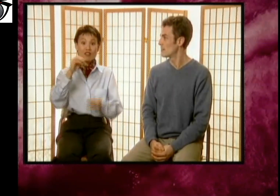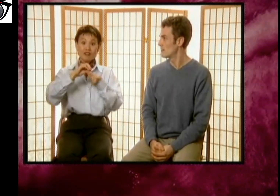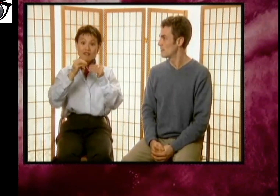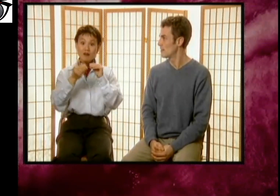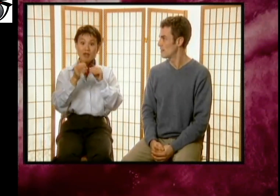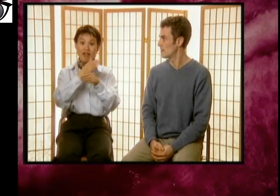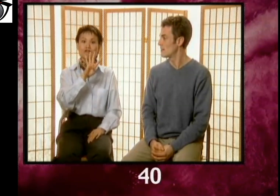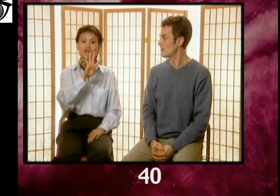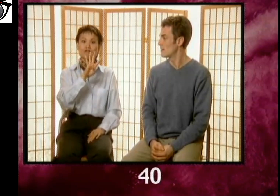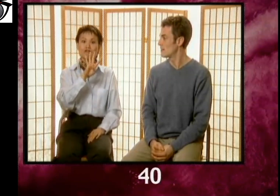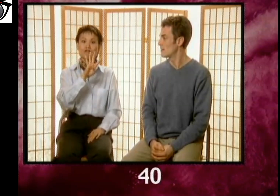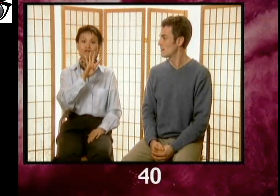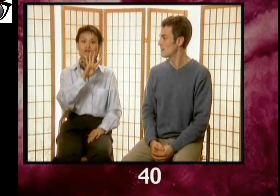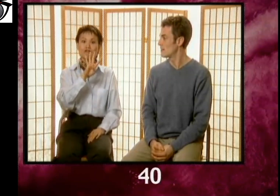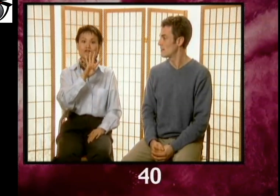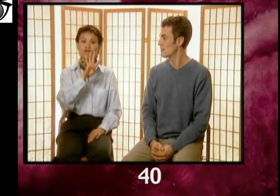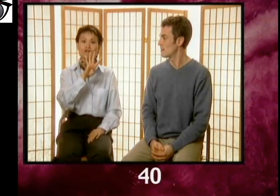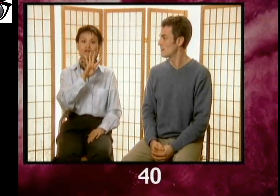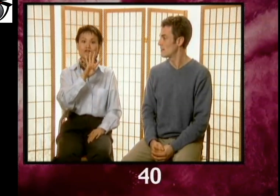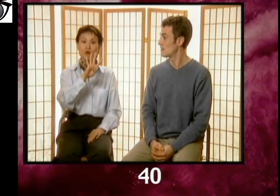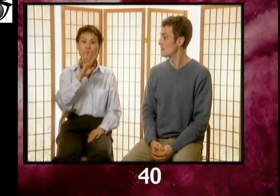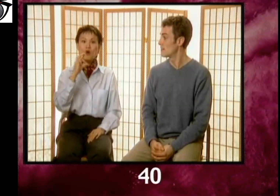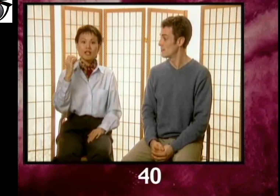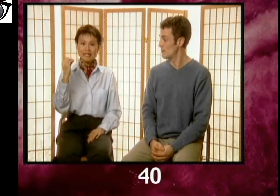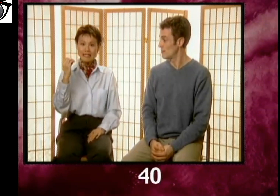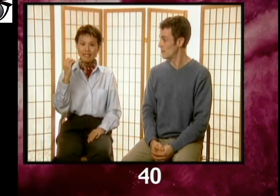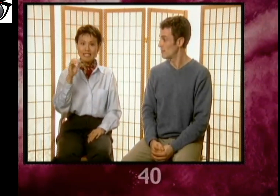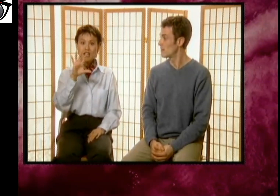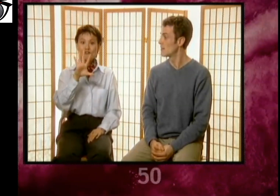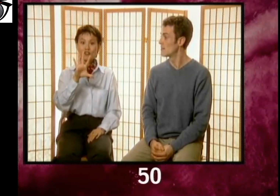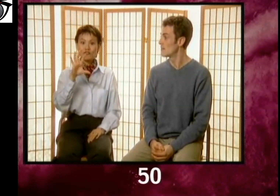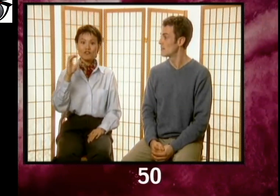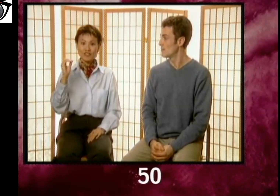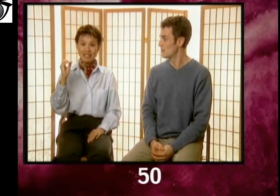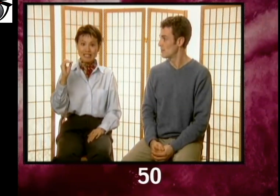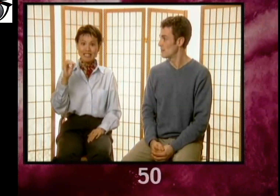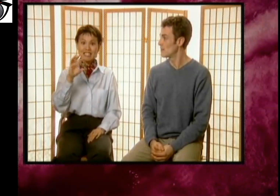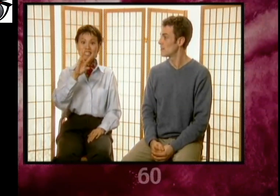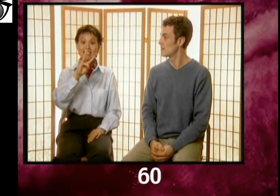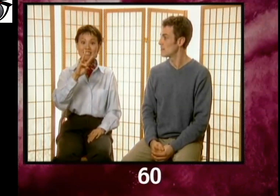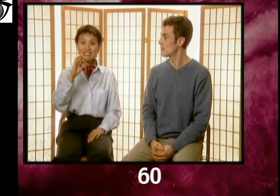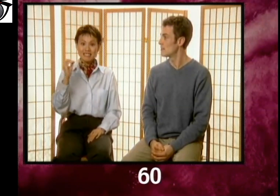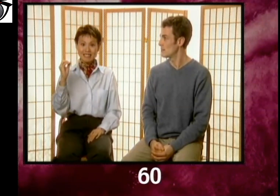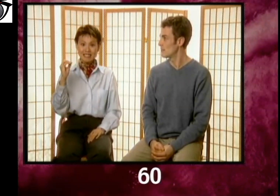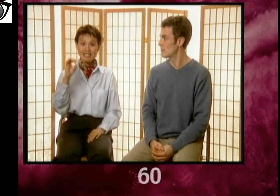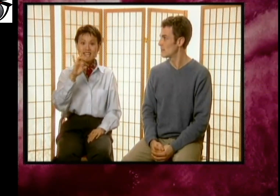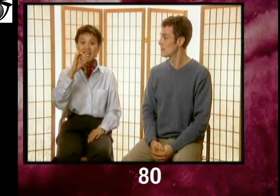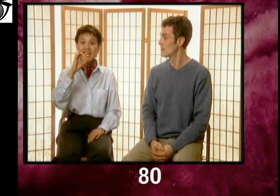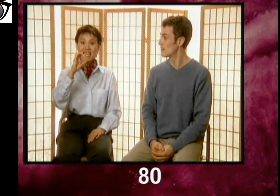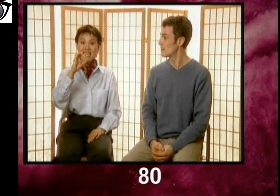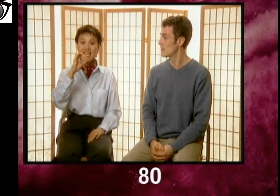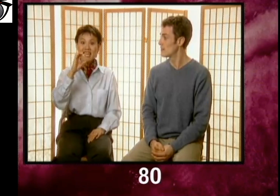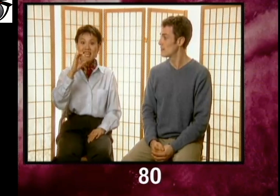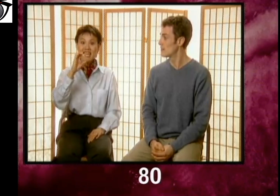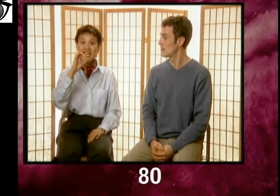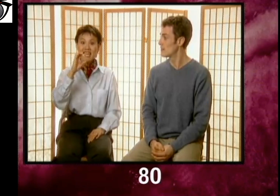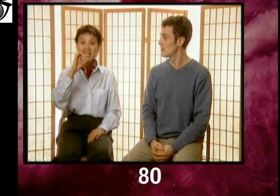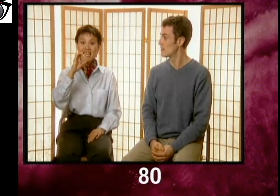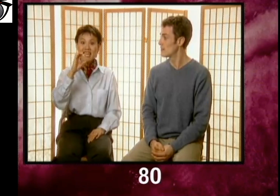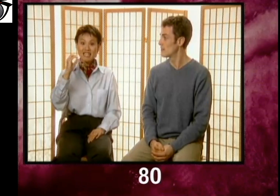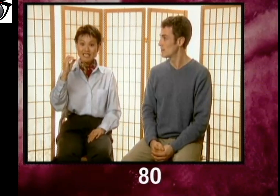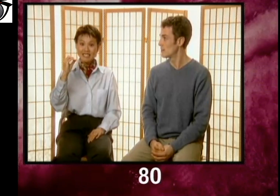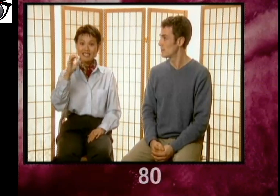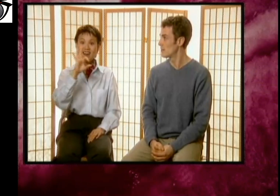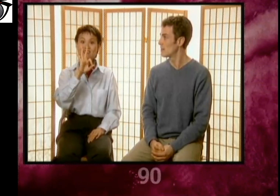And the same for other numbers ending in 0. 40, 50, 60,